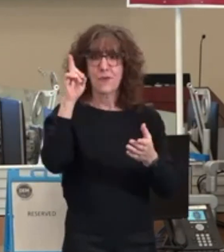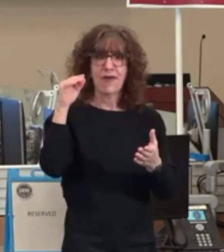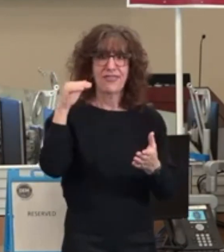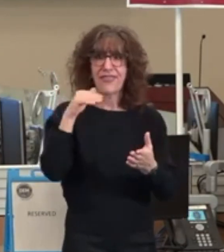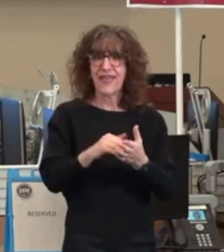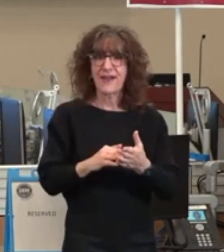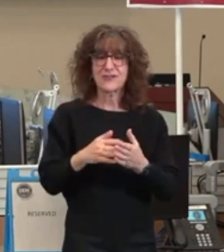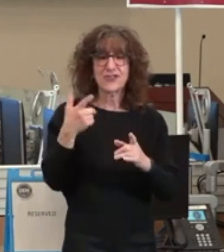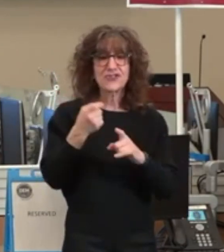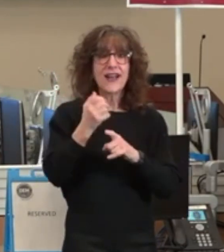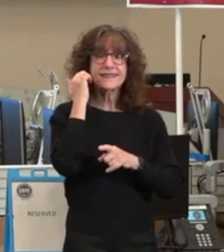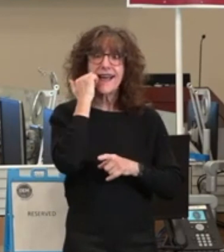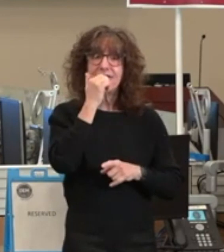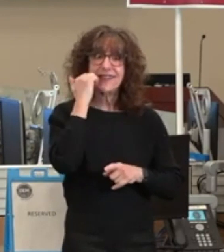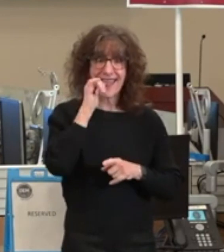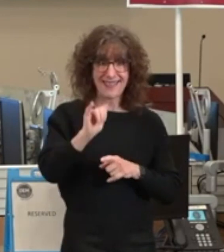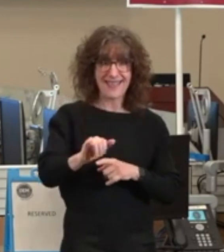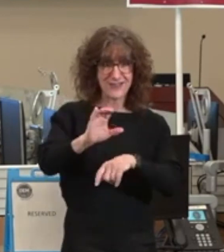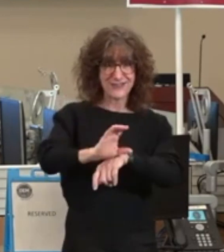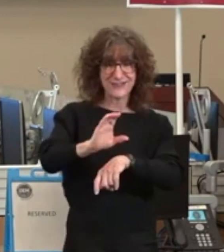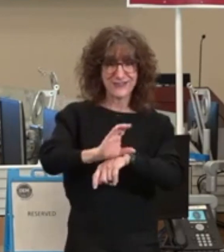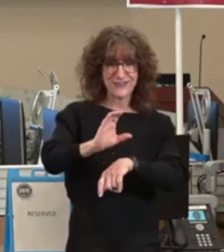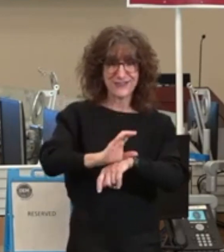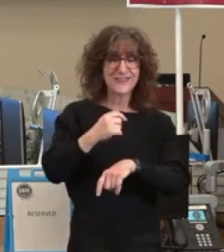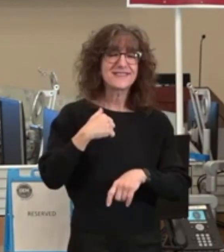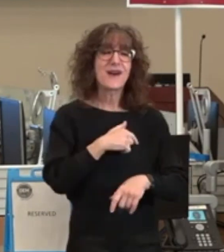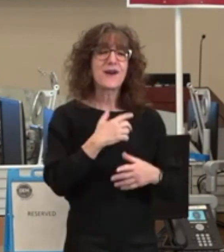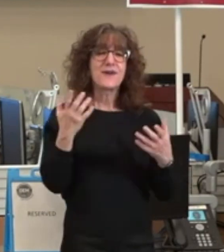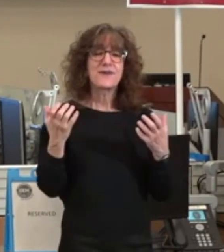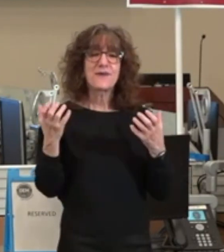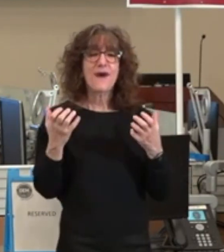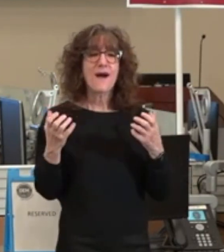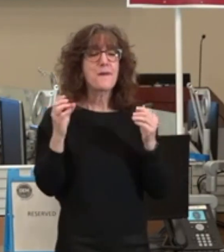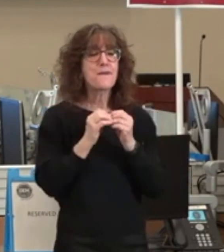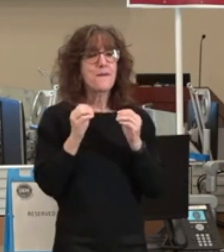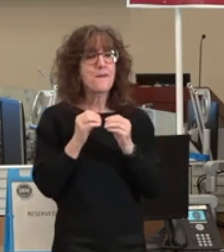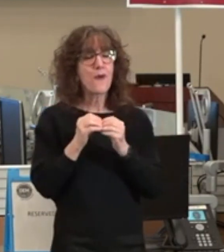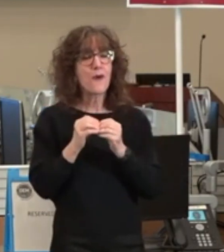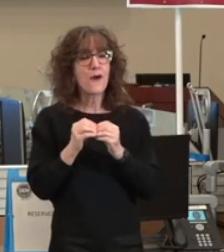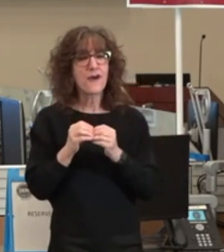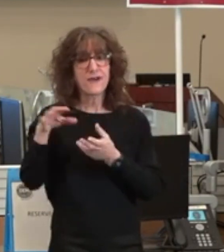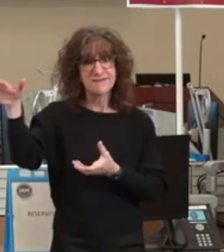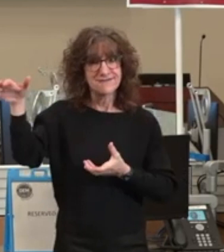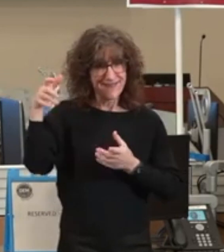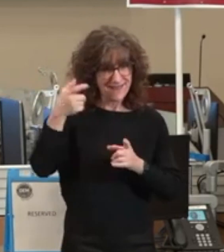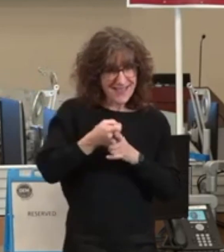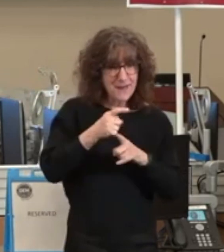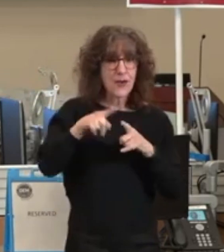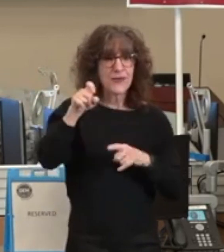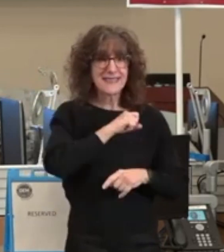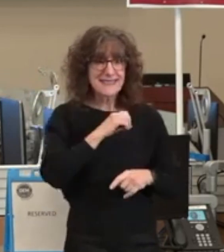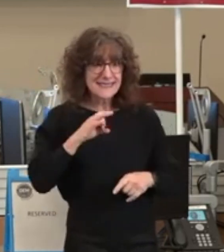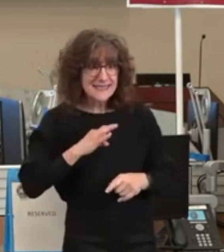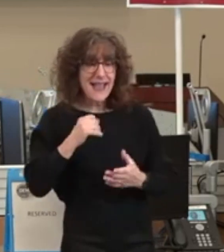1,000 shots per day at that site. And so we would like to have not only additional vaccine, but we need